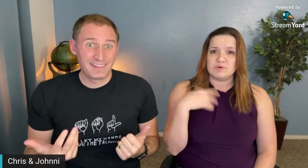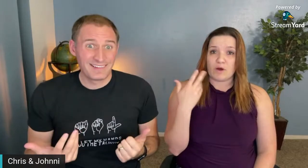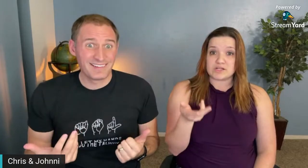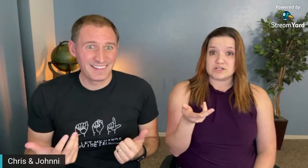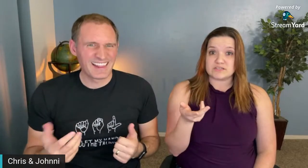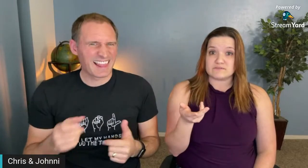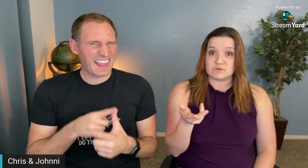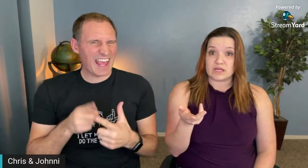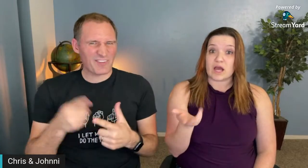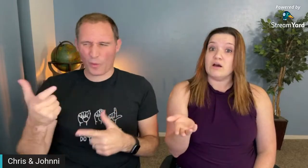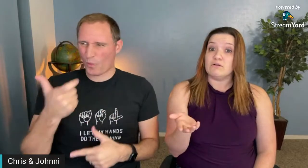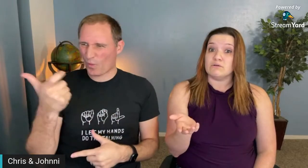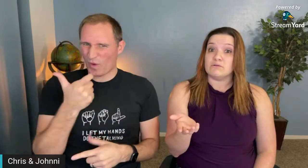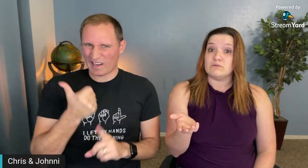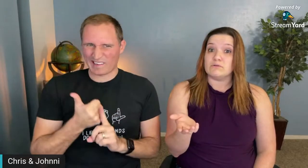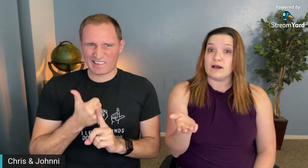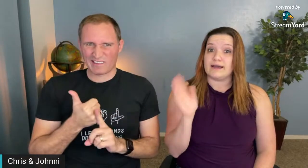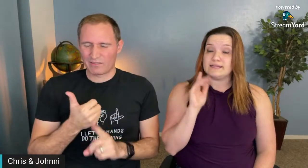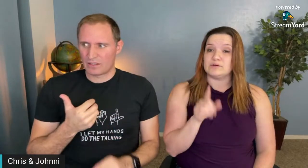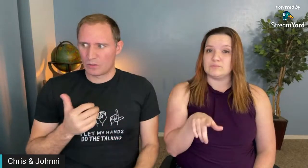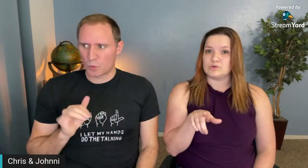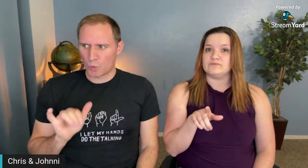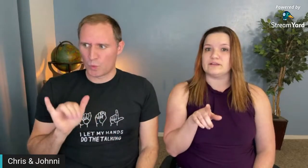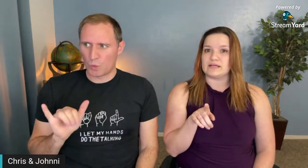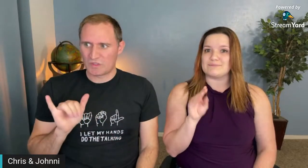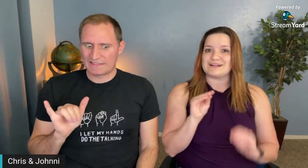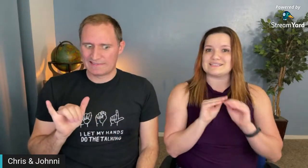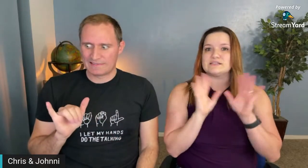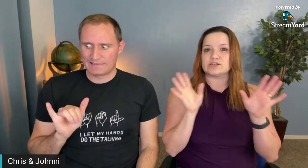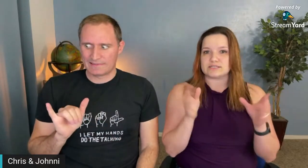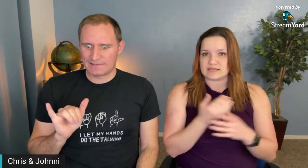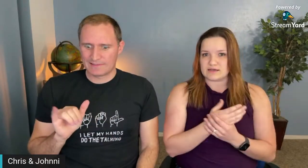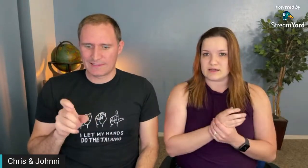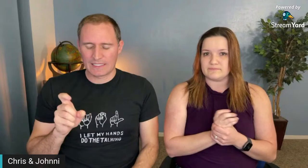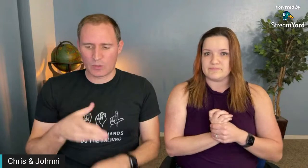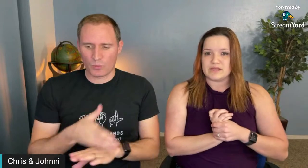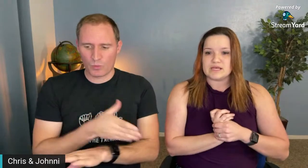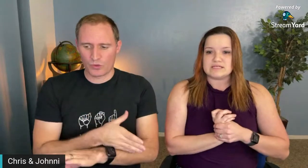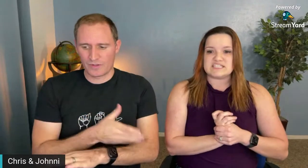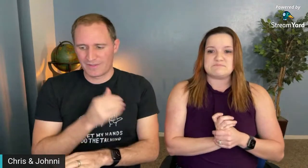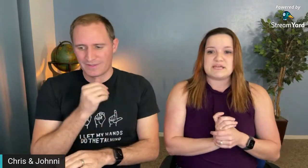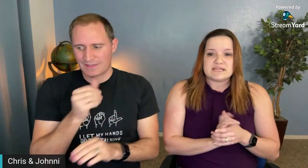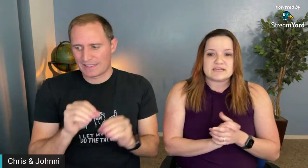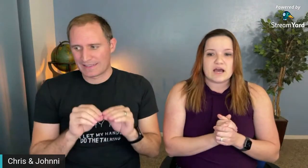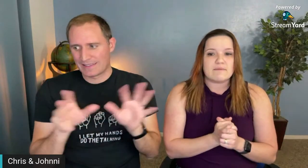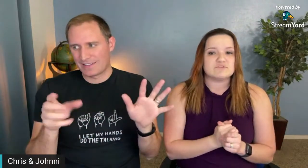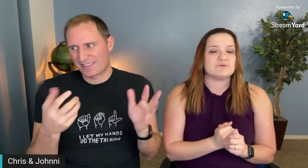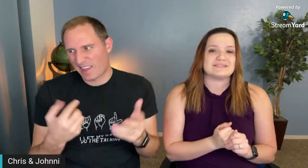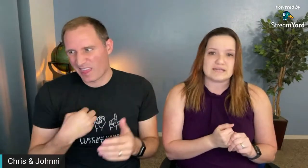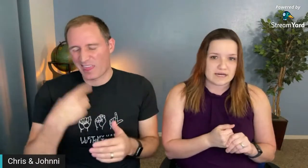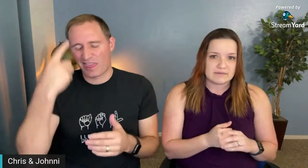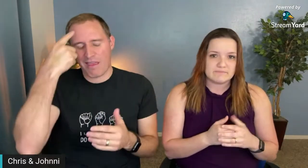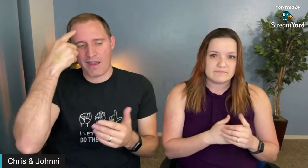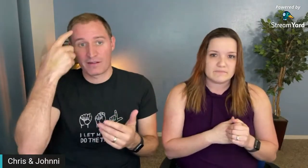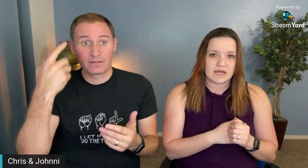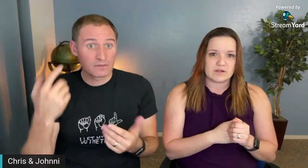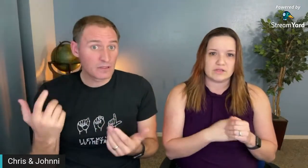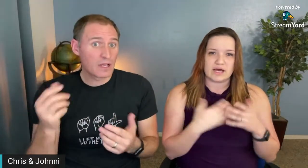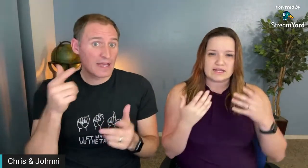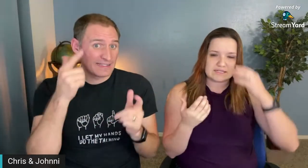watch ourselves and we're like, oh, I need to improve on that. I'm not as clear as I thought. Speed comes with time. I know a lot of